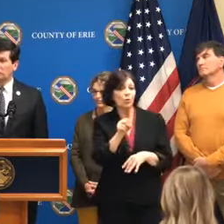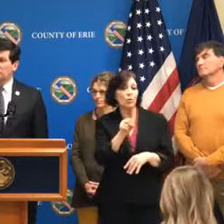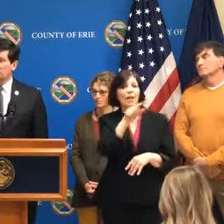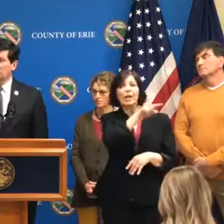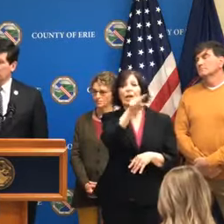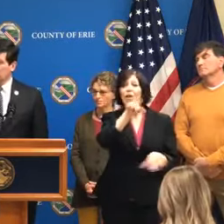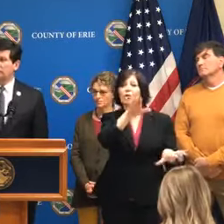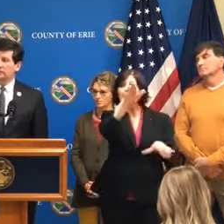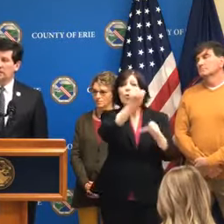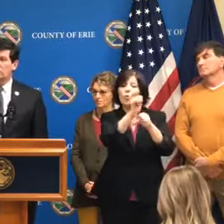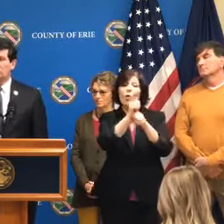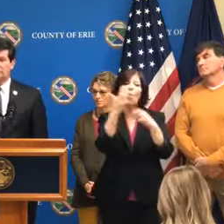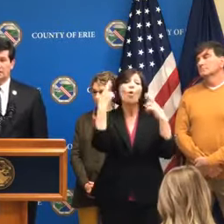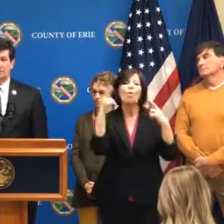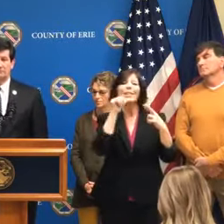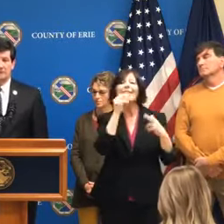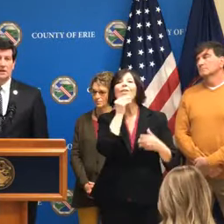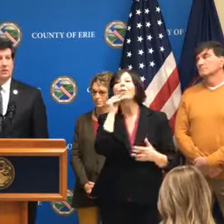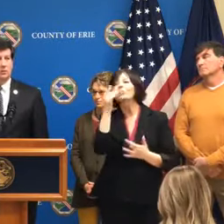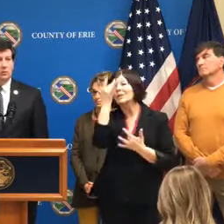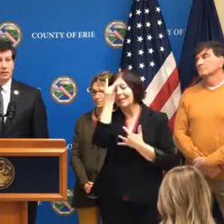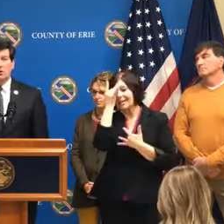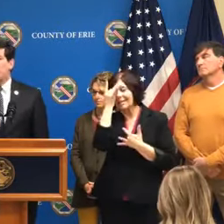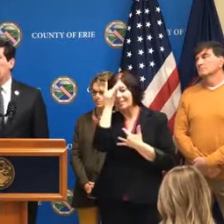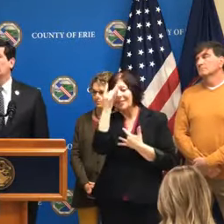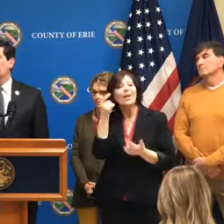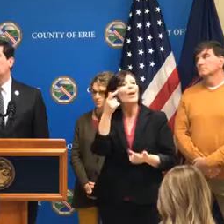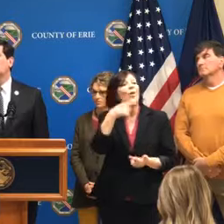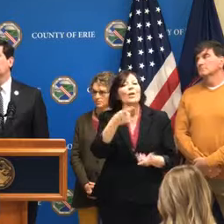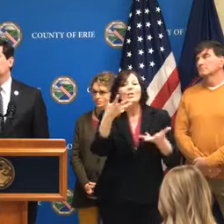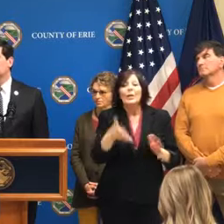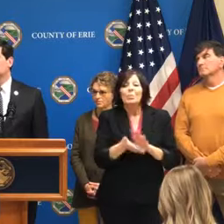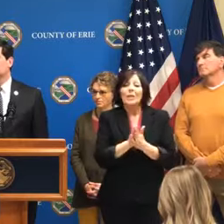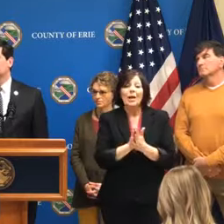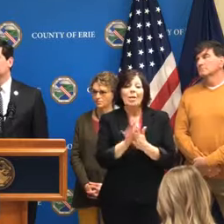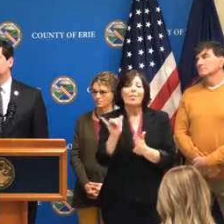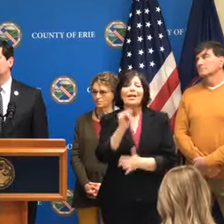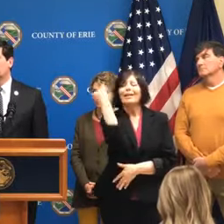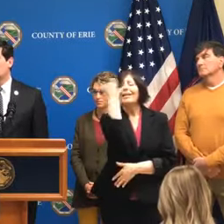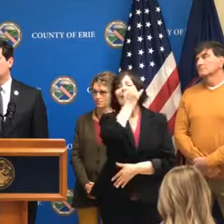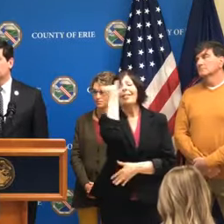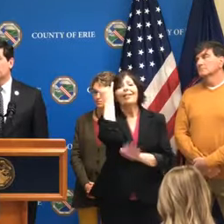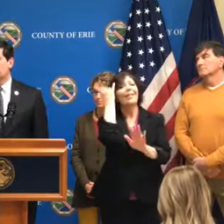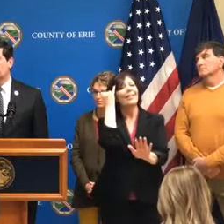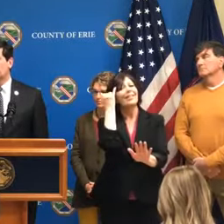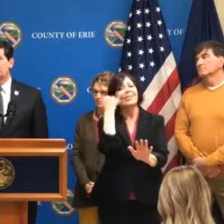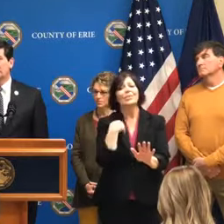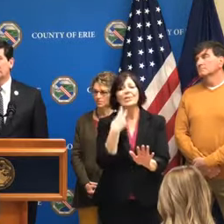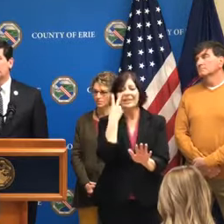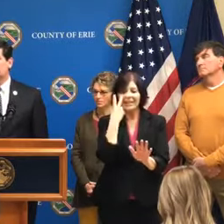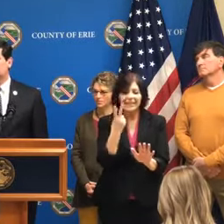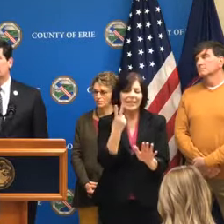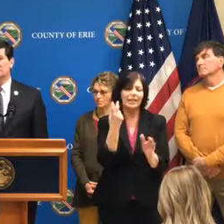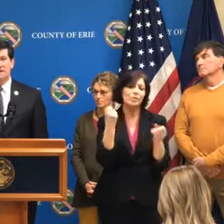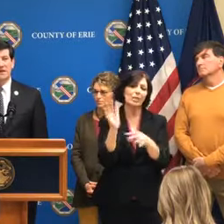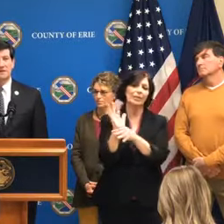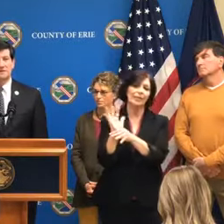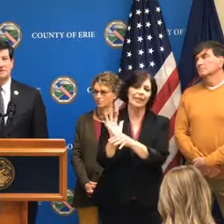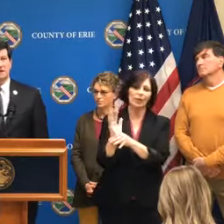their work and hopefully not home sick. We don't want to become like Italy. We're seeing all these videos